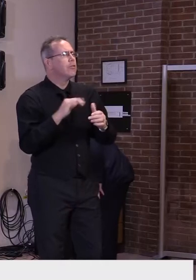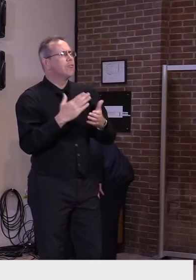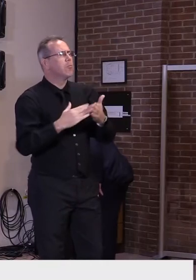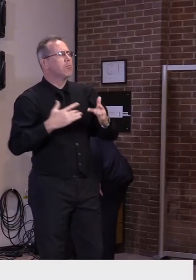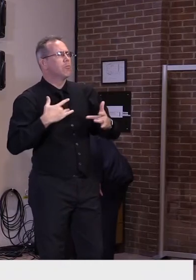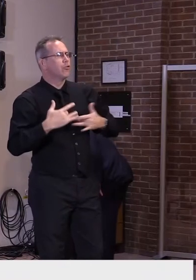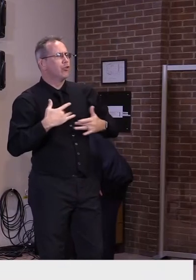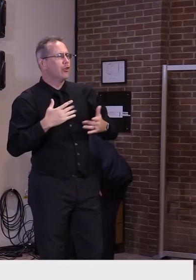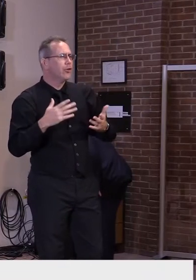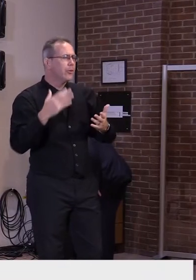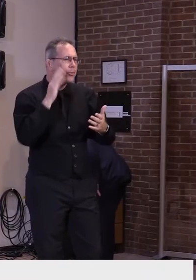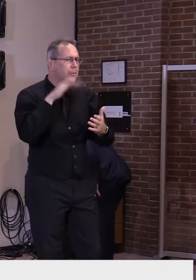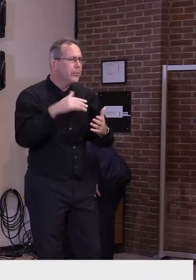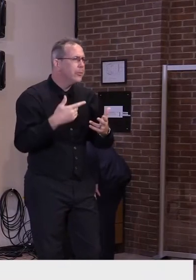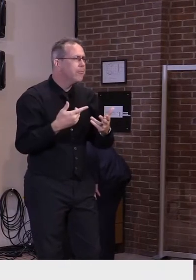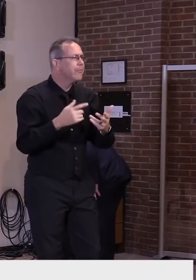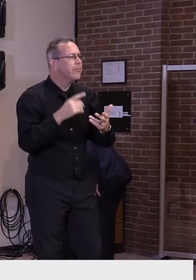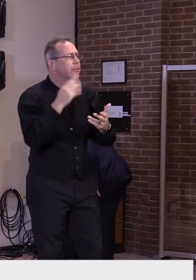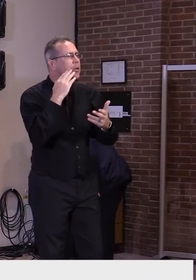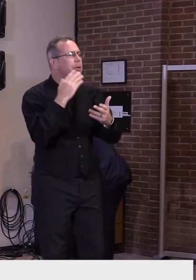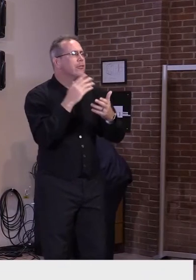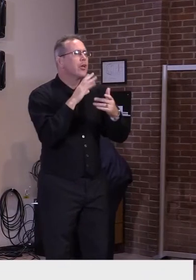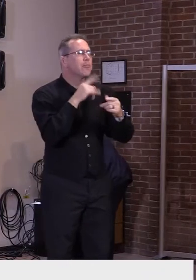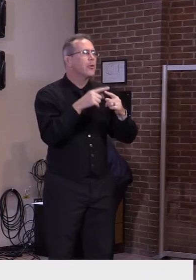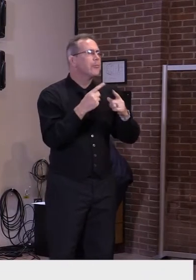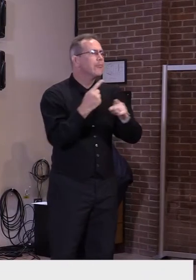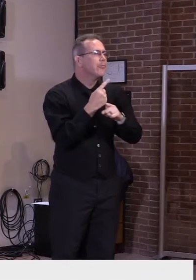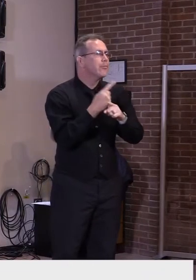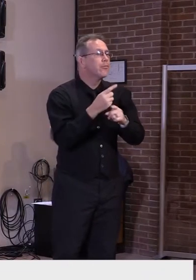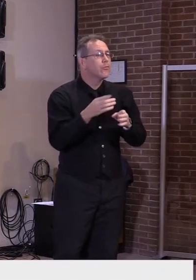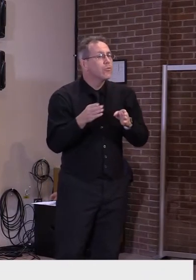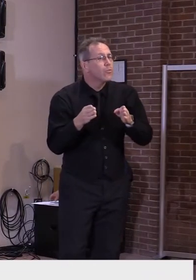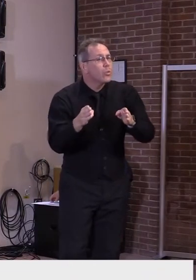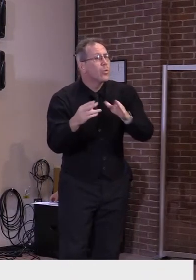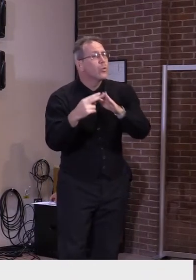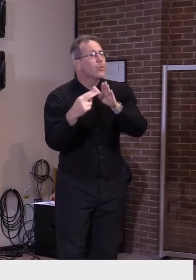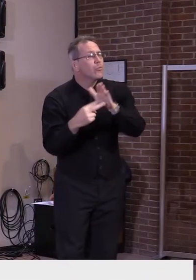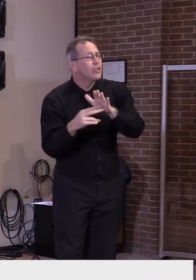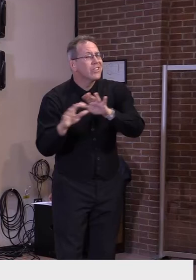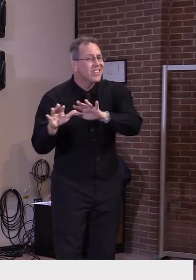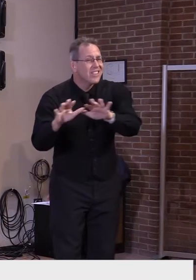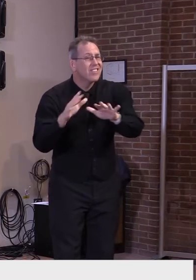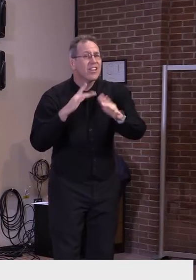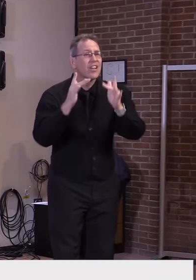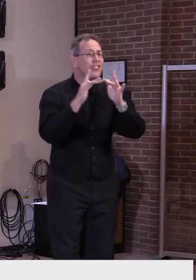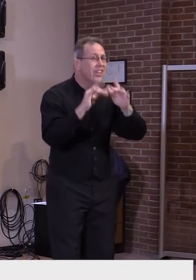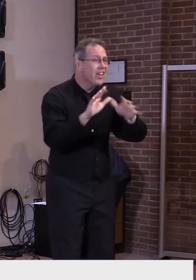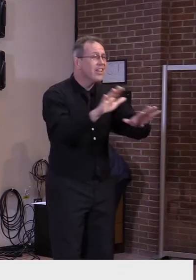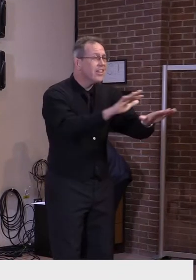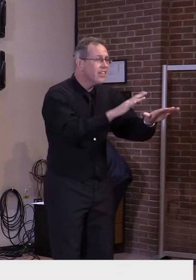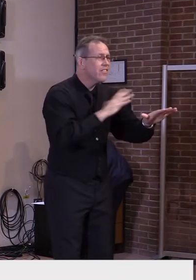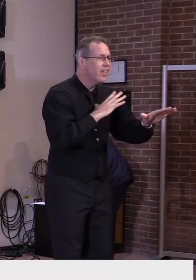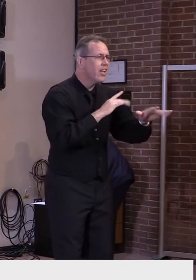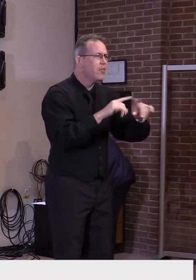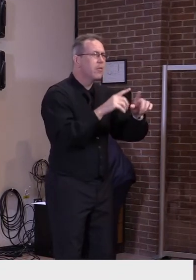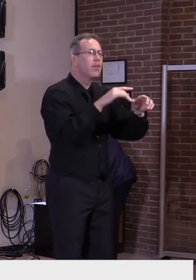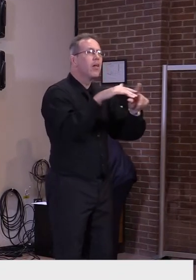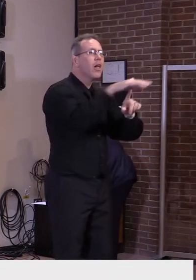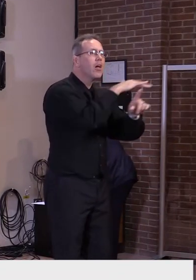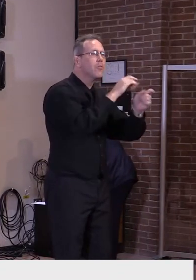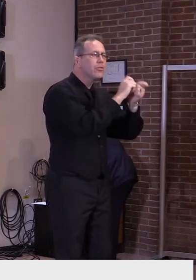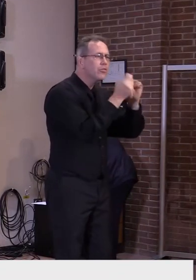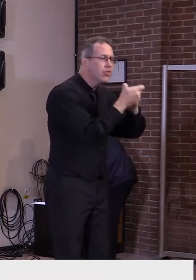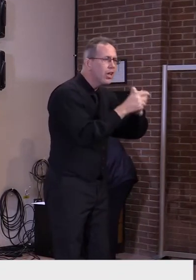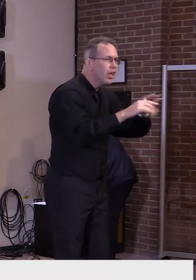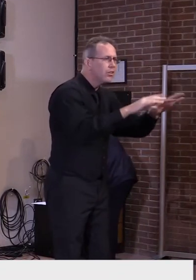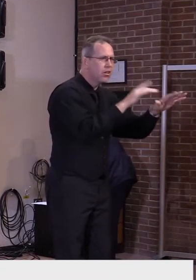traditional infrastructure, roads, bridges, et cetera, or broadband or climate change initiatives, concerning the